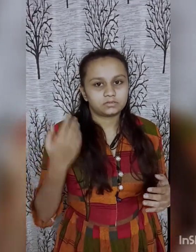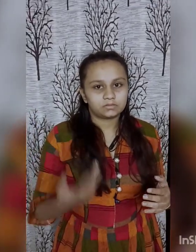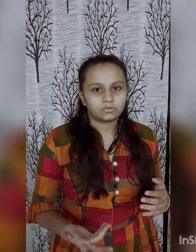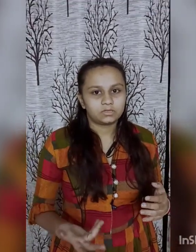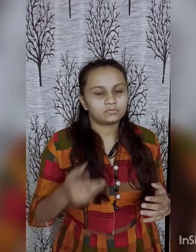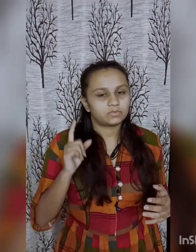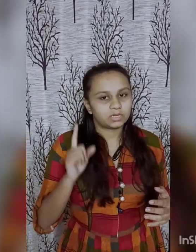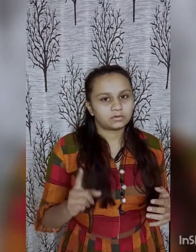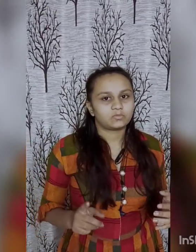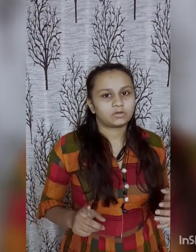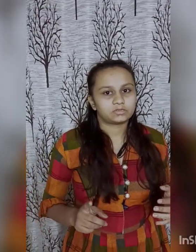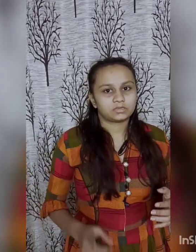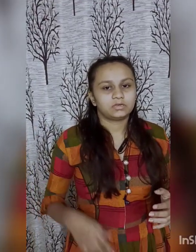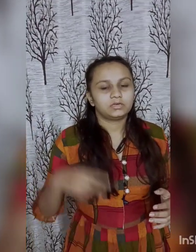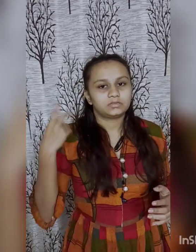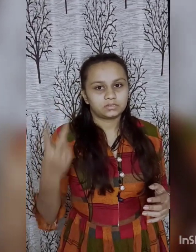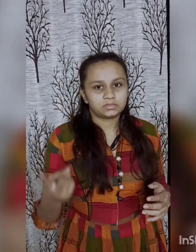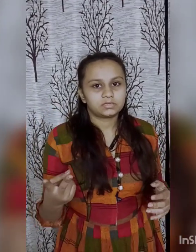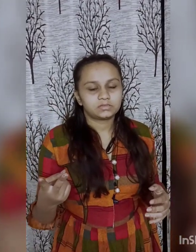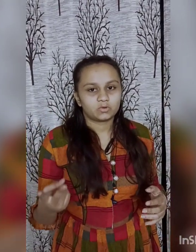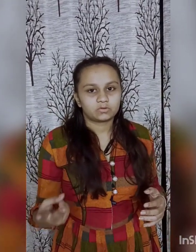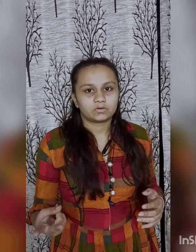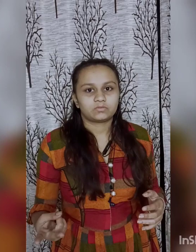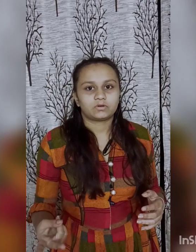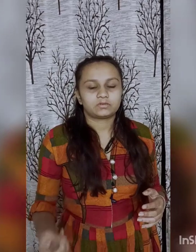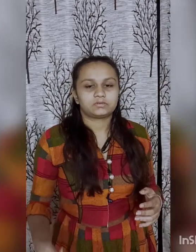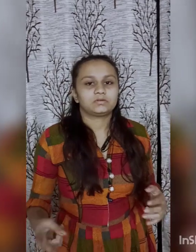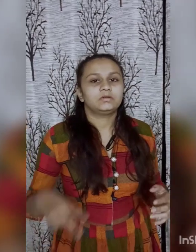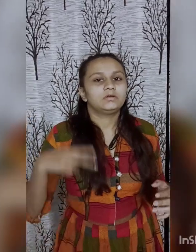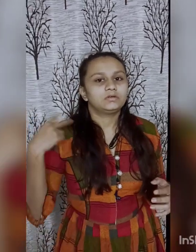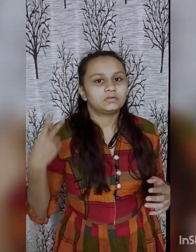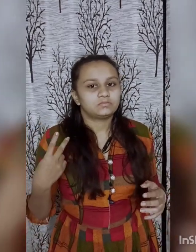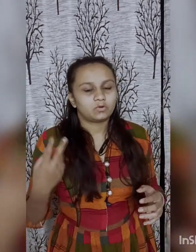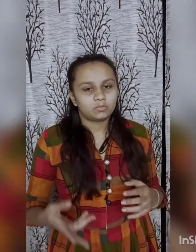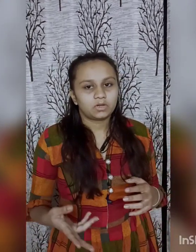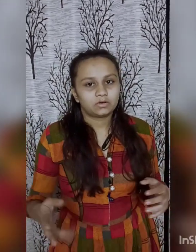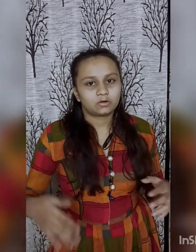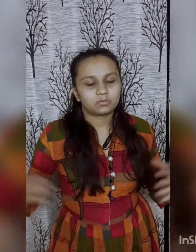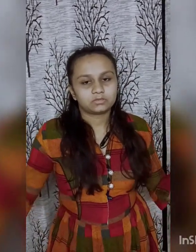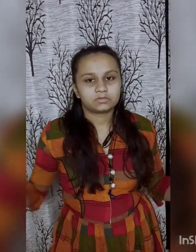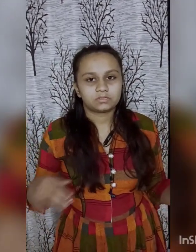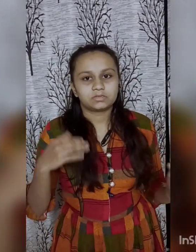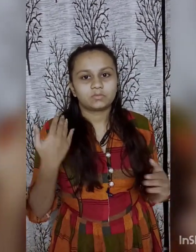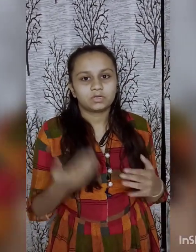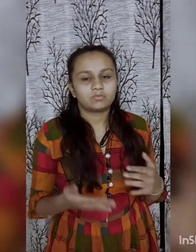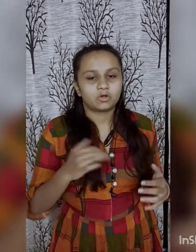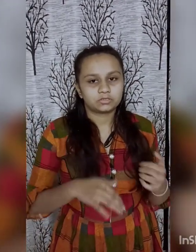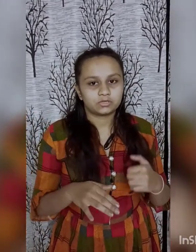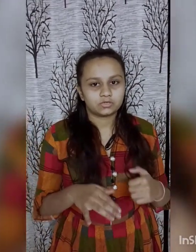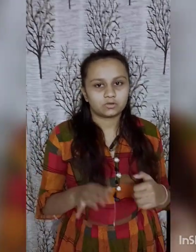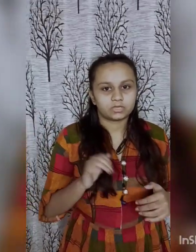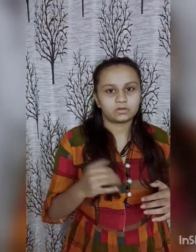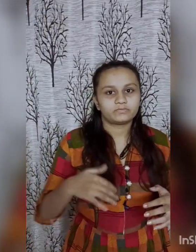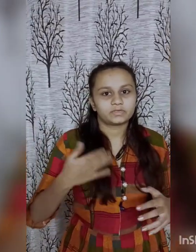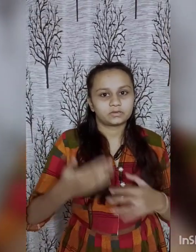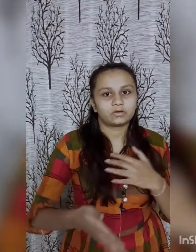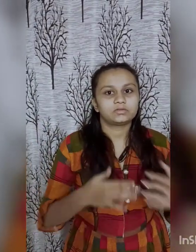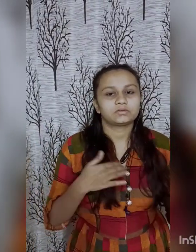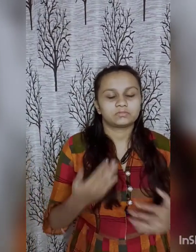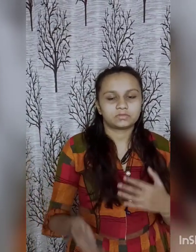as bank rate policy. Next is open market operations. Open market operation imply the purchase and sale of securities by the